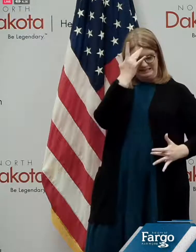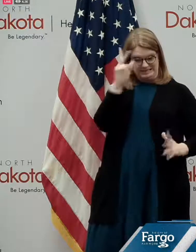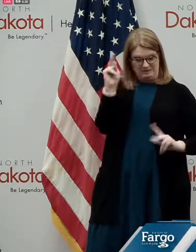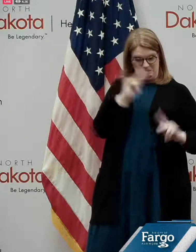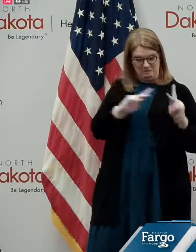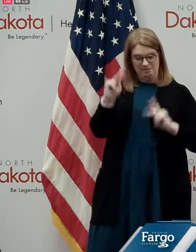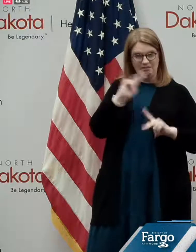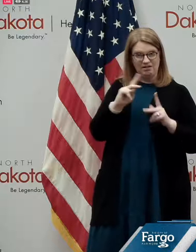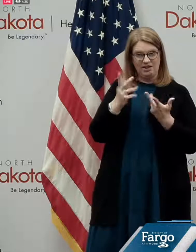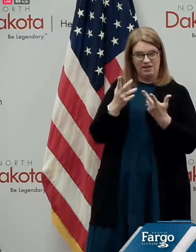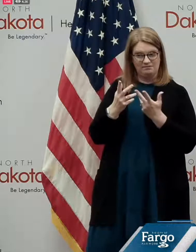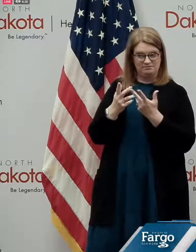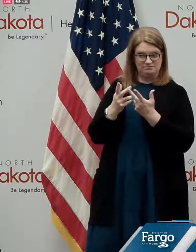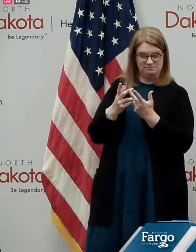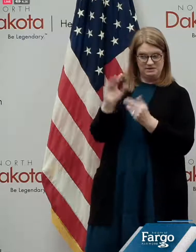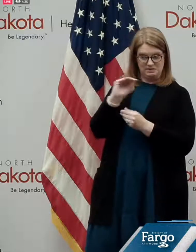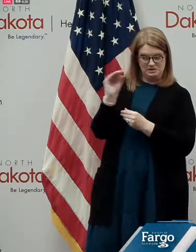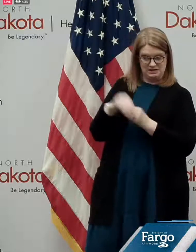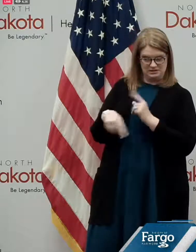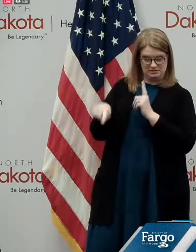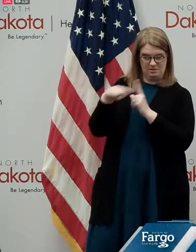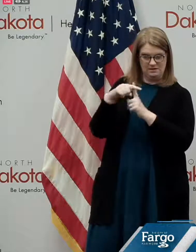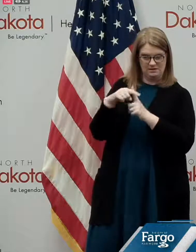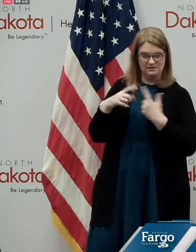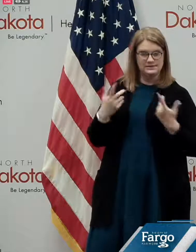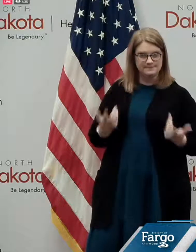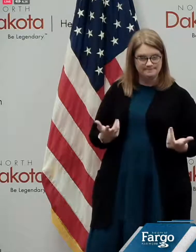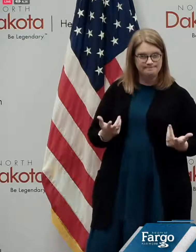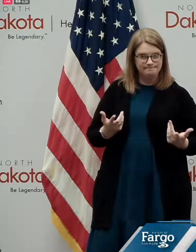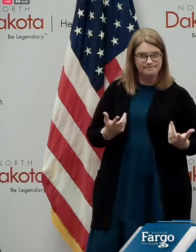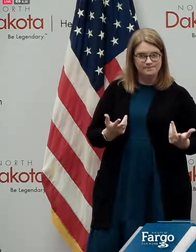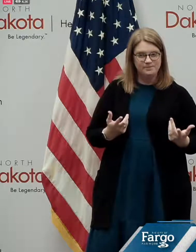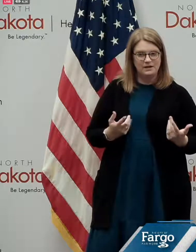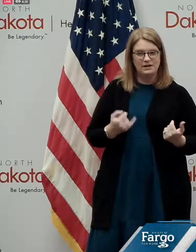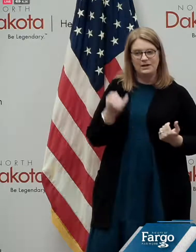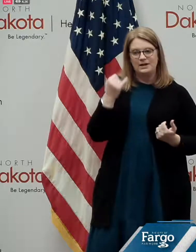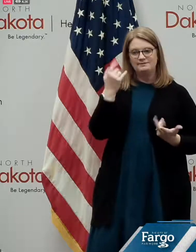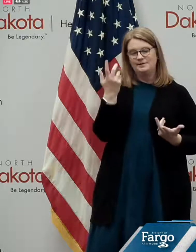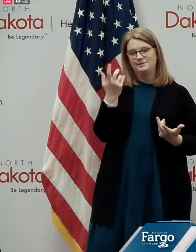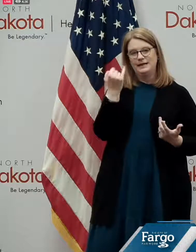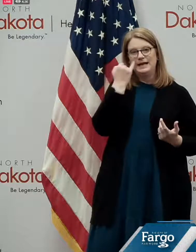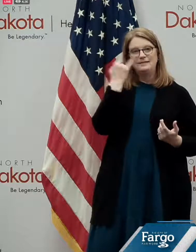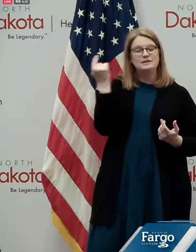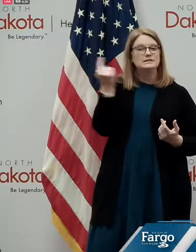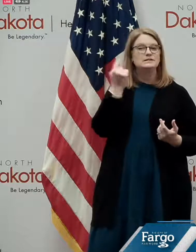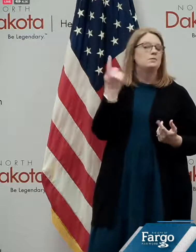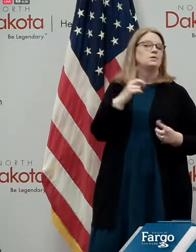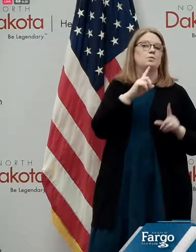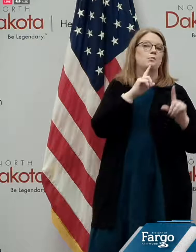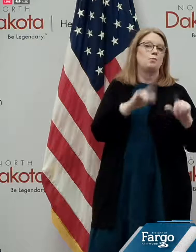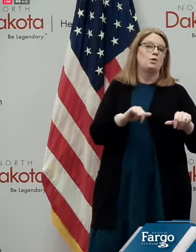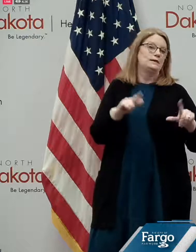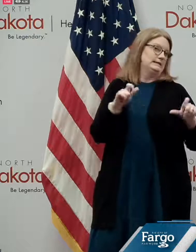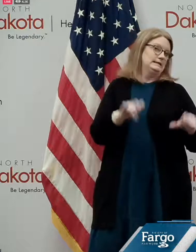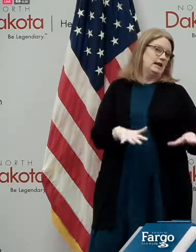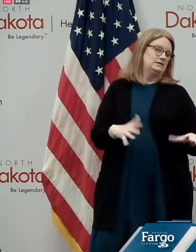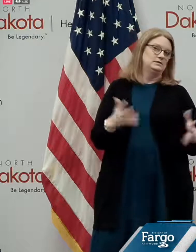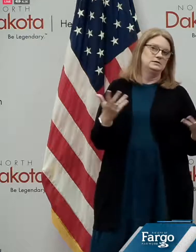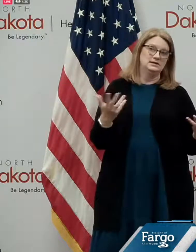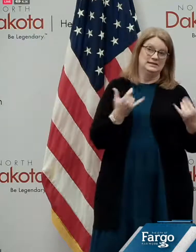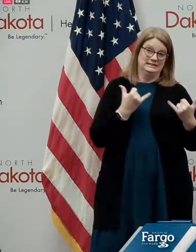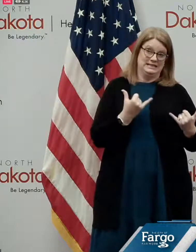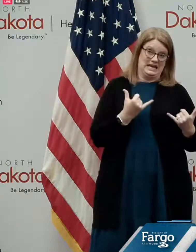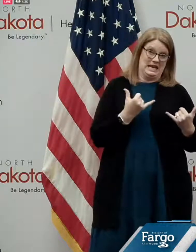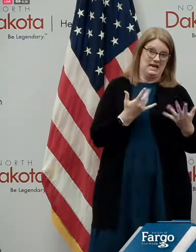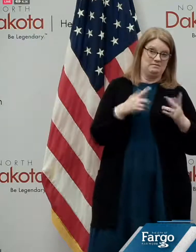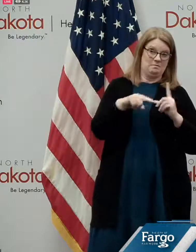leading indicators, but they're not as leading as we'd like them to be, because if someone is reported in a test today